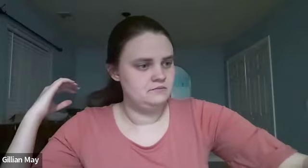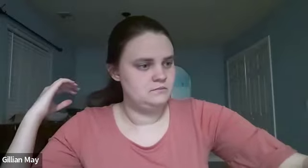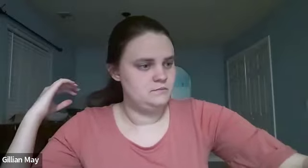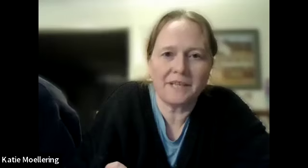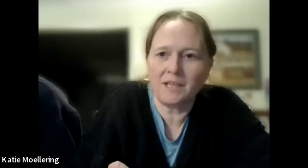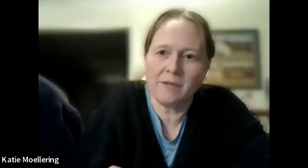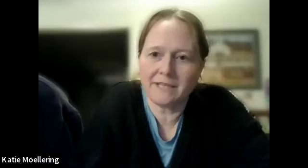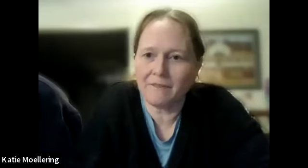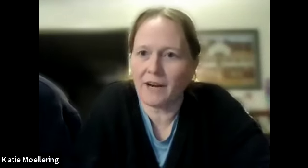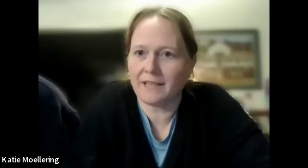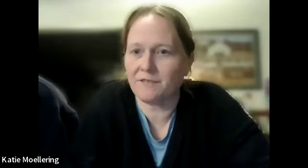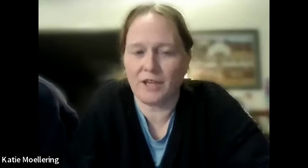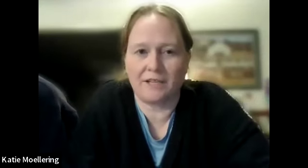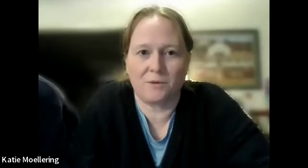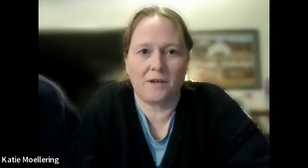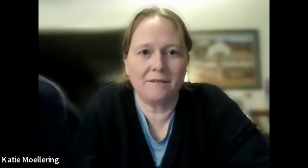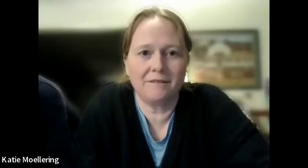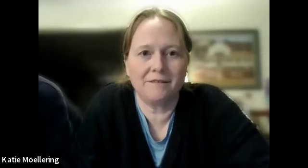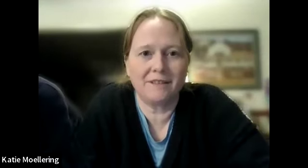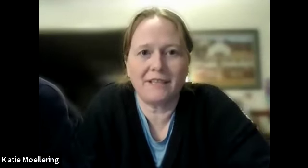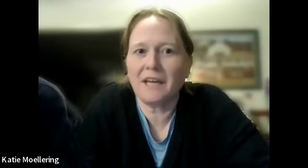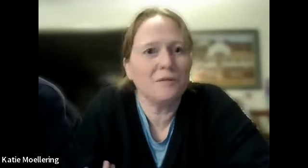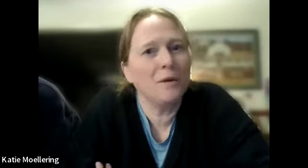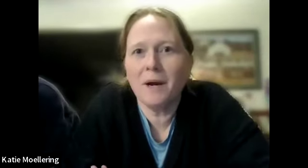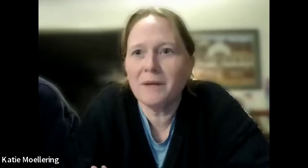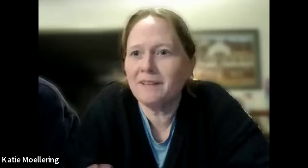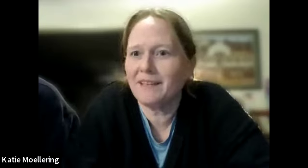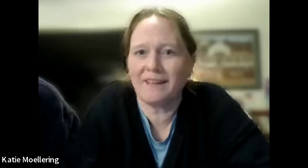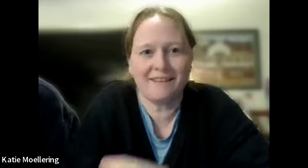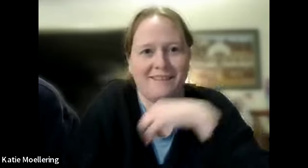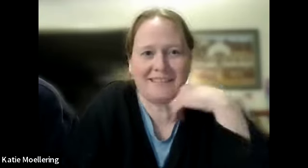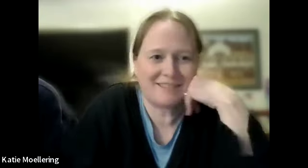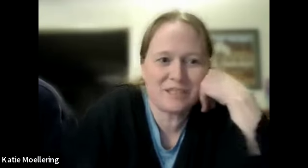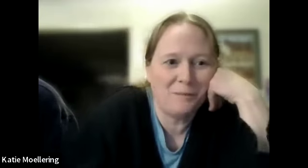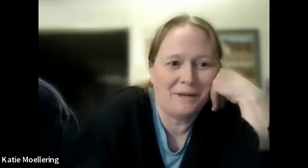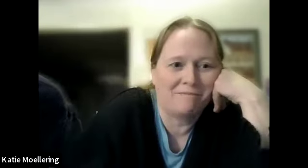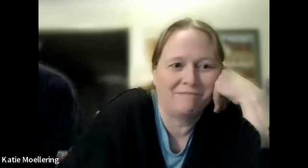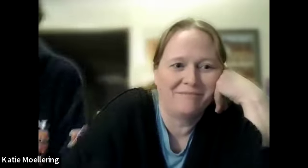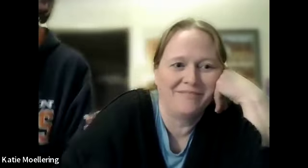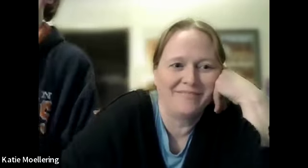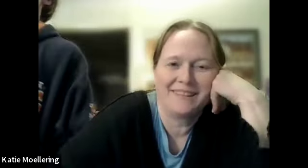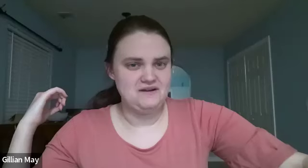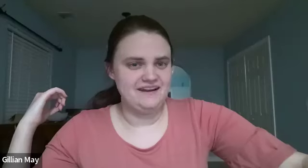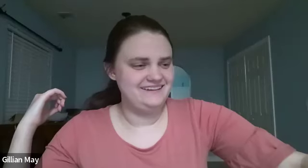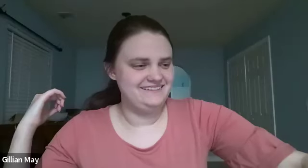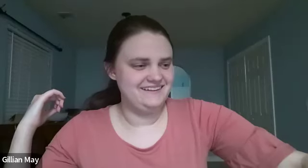I don't think anybody has ever asked for dinosaur. I don't know why we didn't think of that. Like, that's a good one. I know, right?